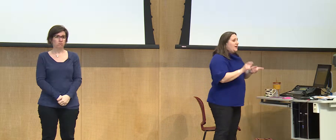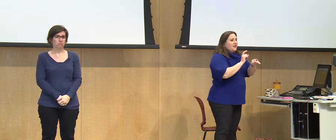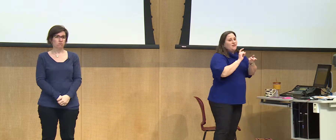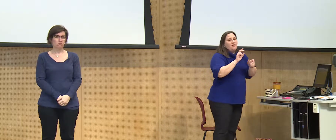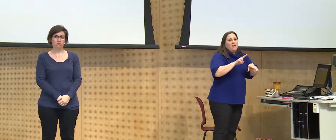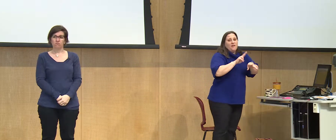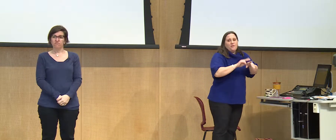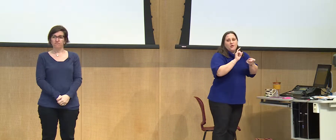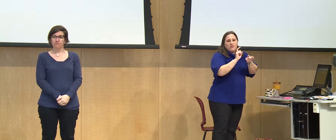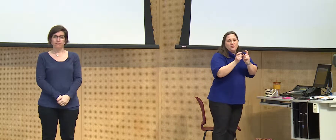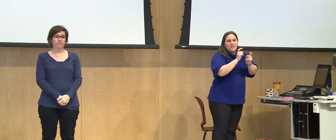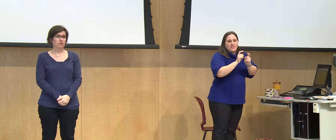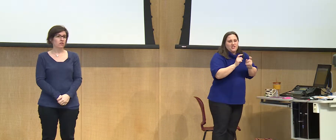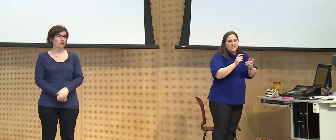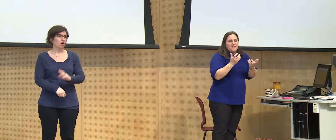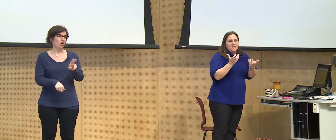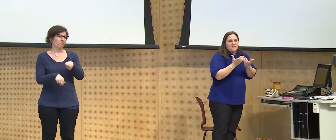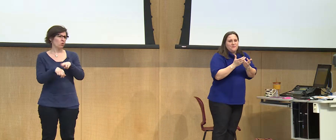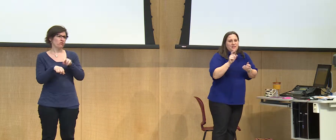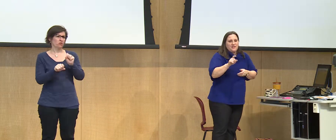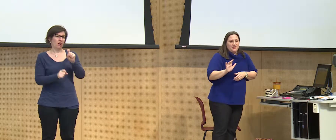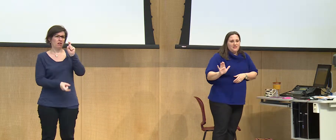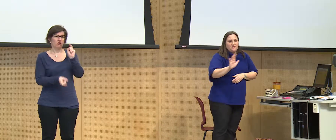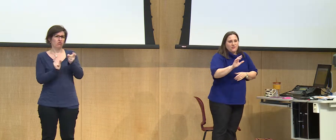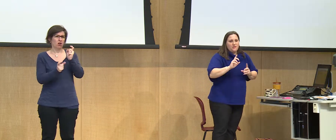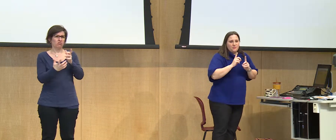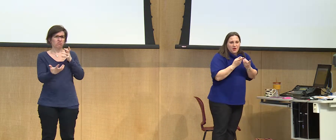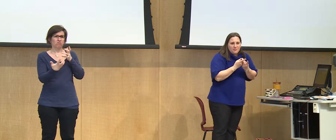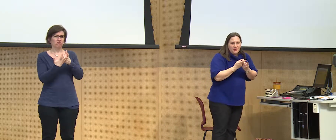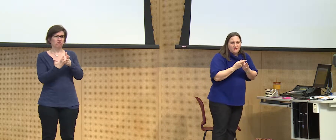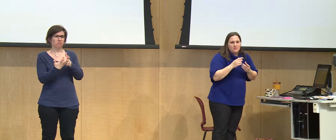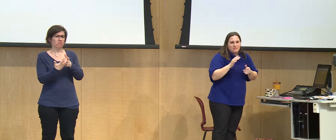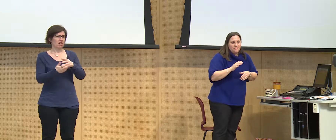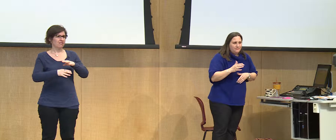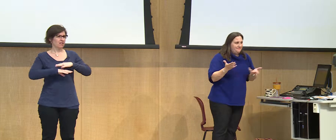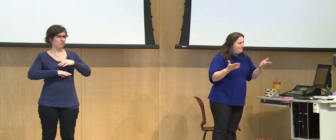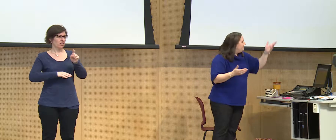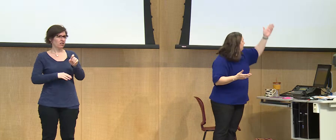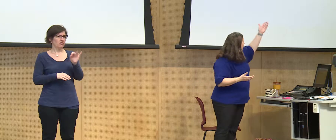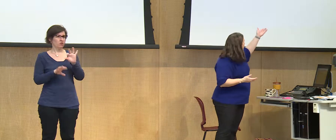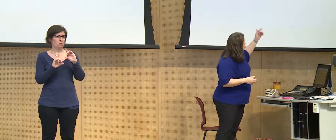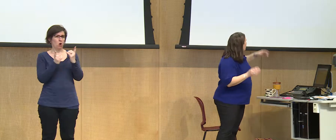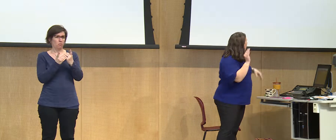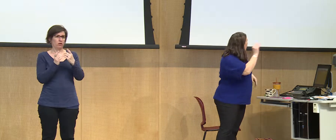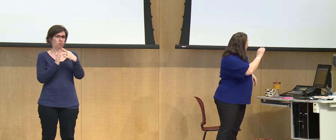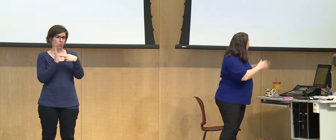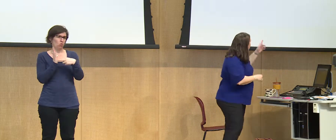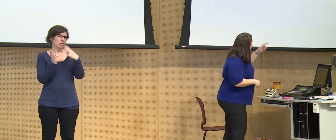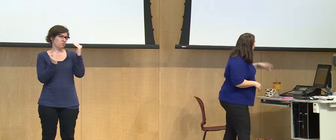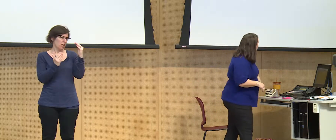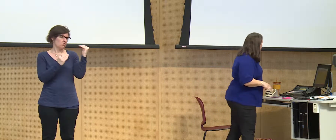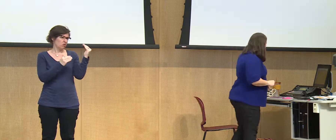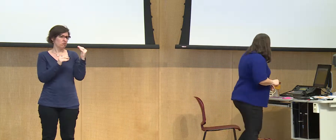and of course you can adjust it to meet the needs of your department. You can put it in.